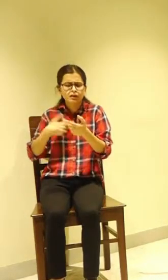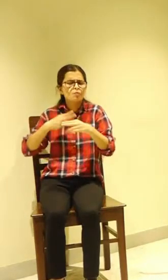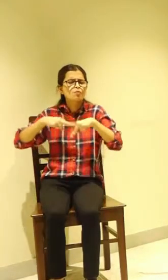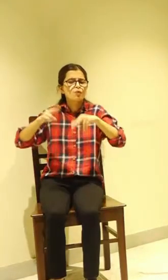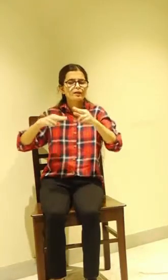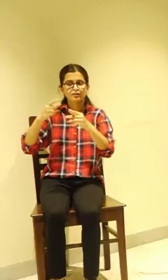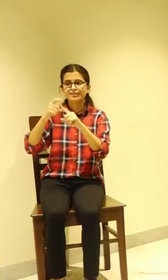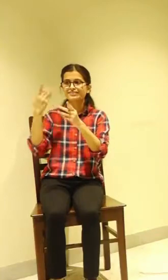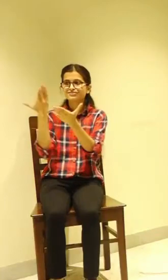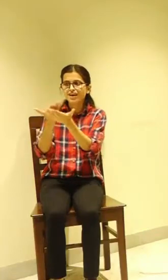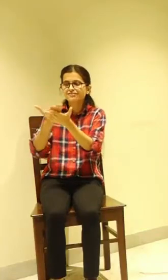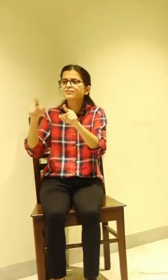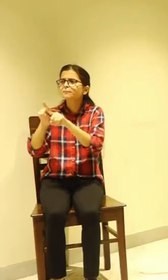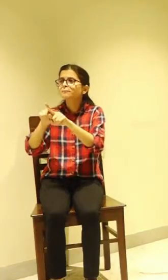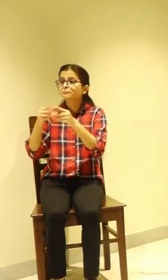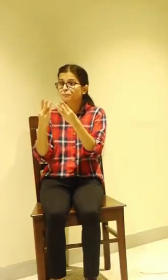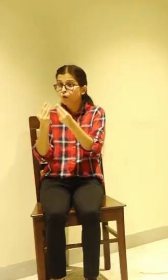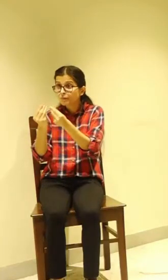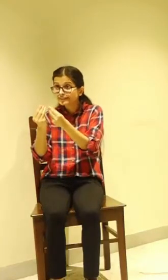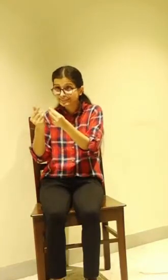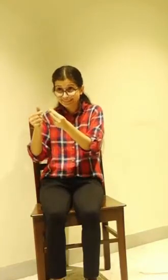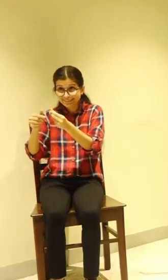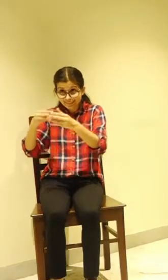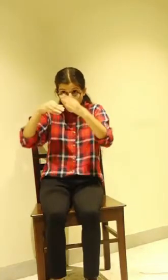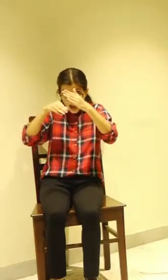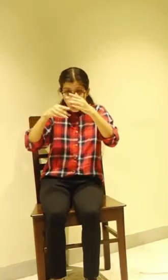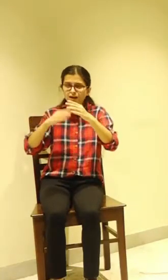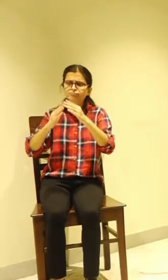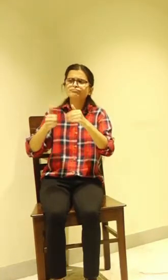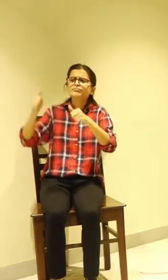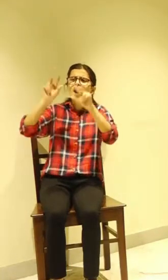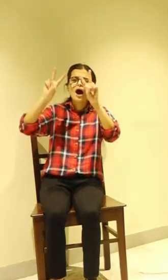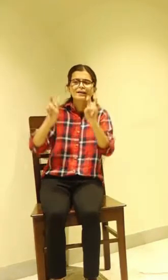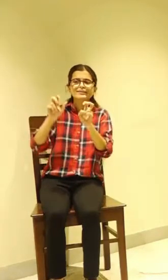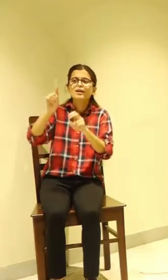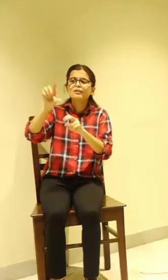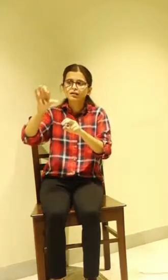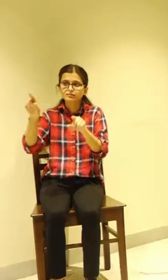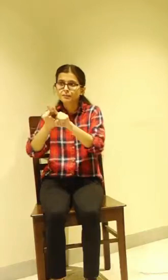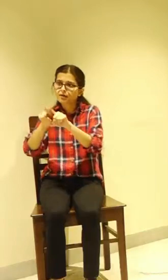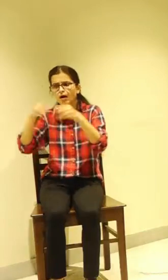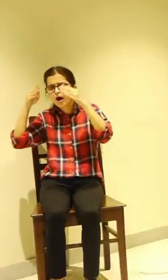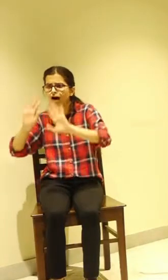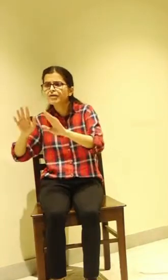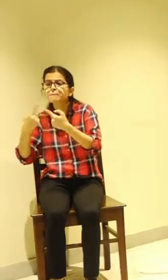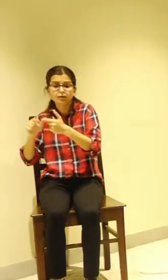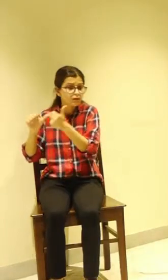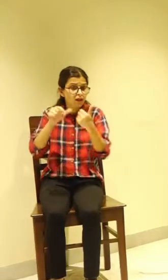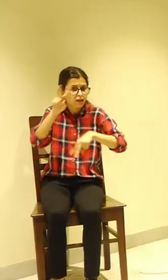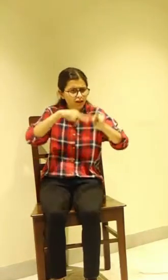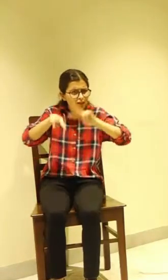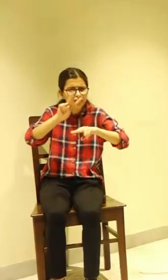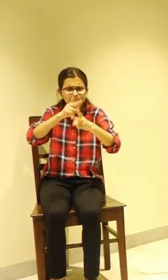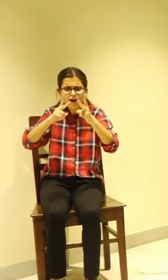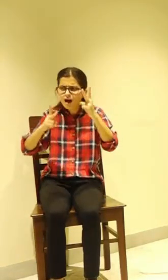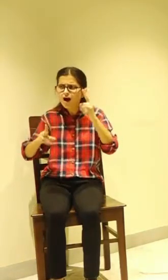draft, property turns up in Article 19 with the ability of courts to be able to reflect, to review it, to look into whether these